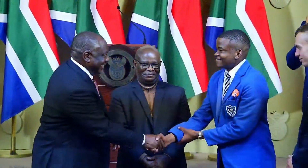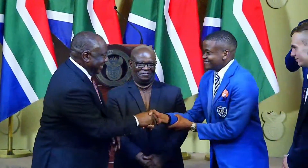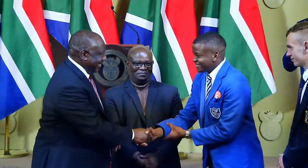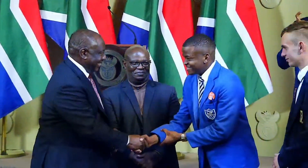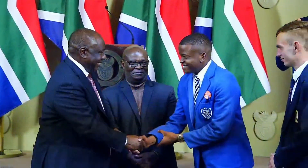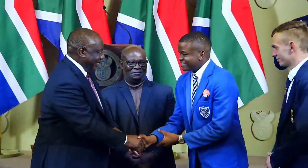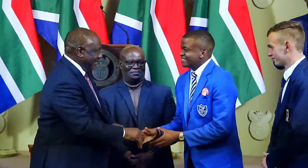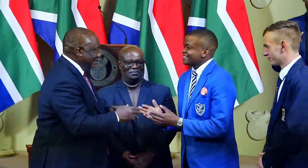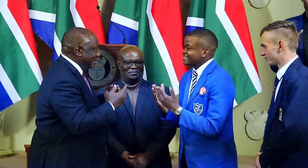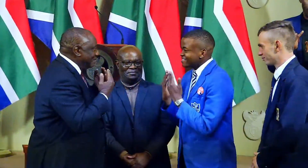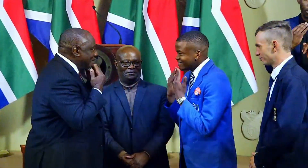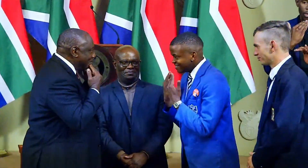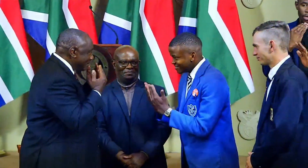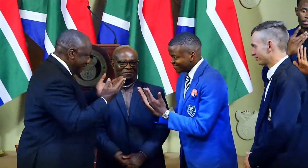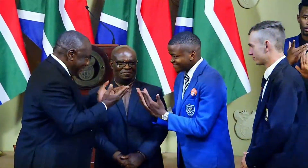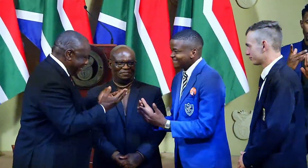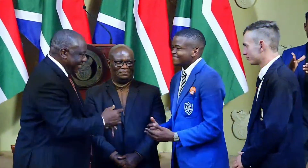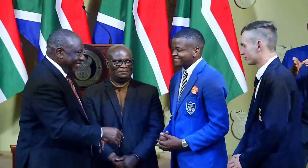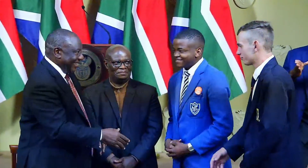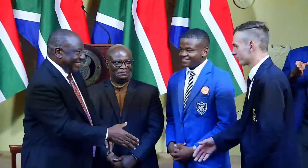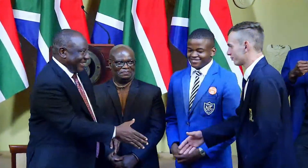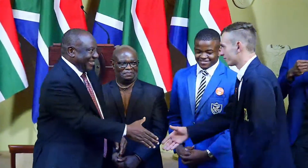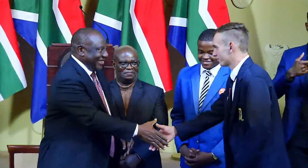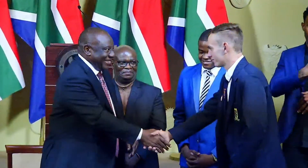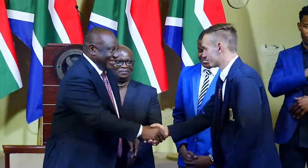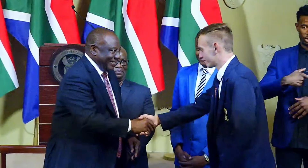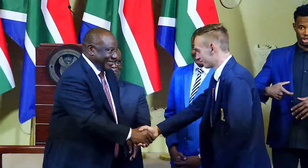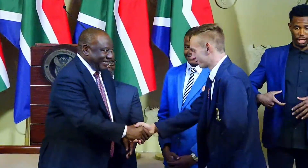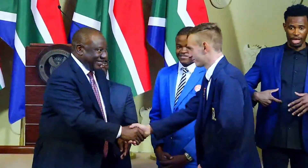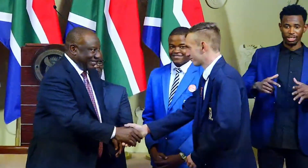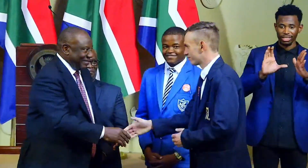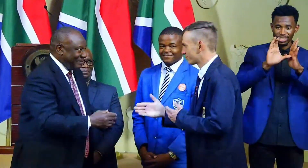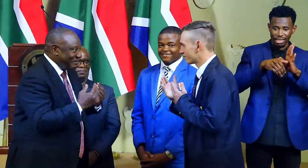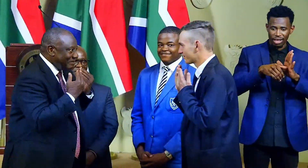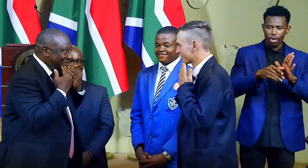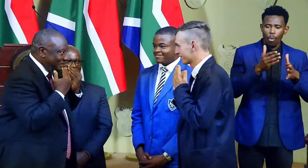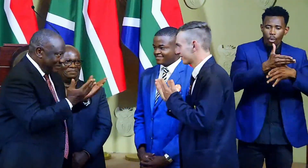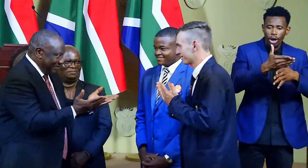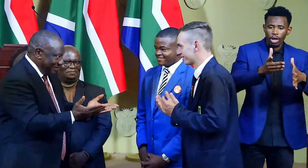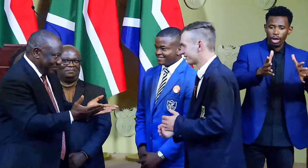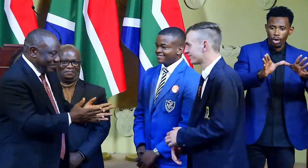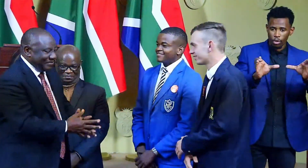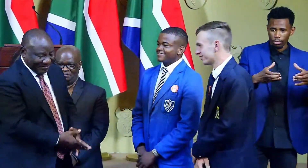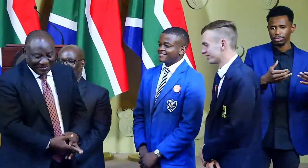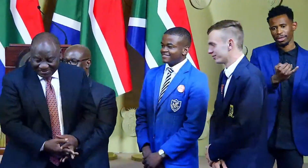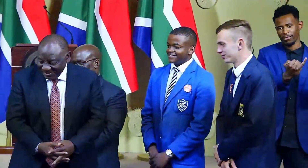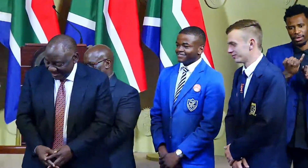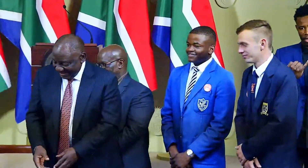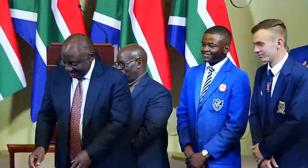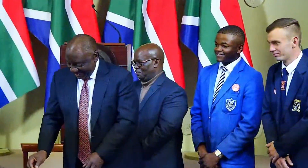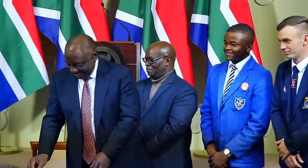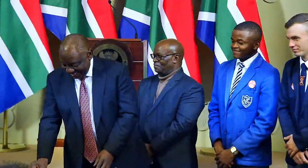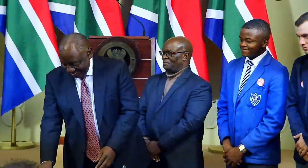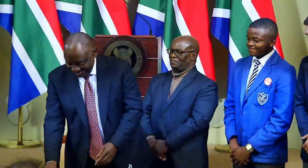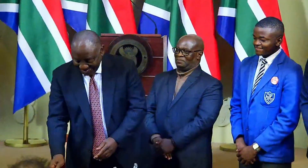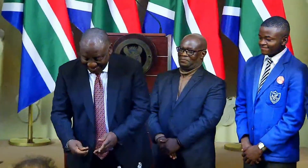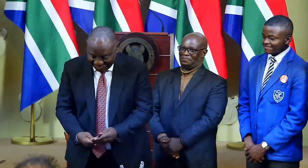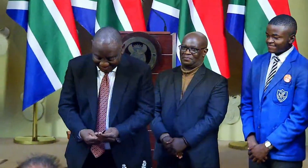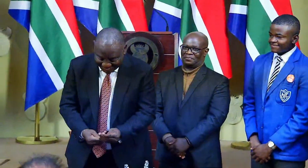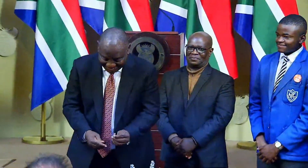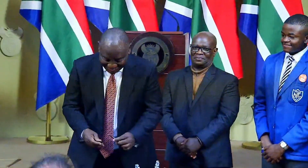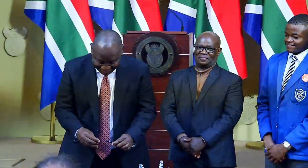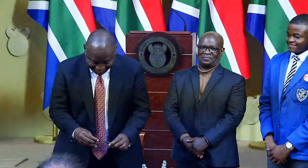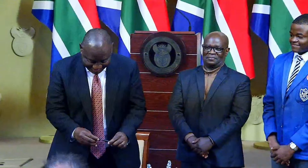to invite the members of the Presidential Disability Working Group, the ministers, the